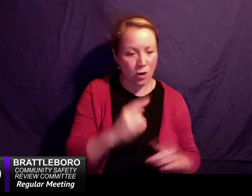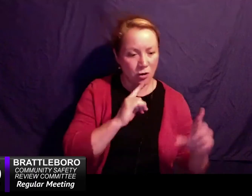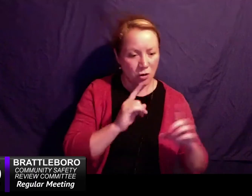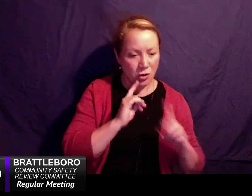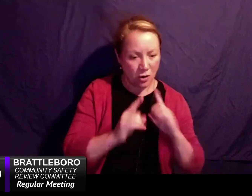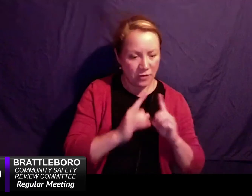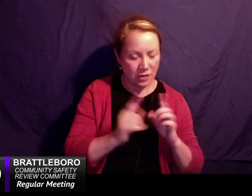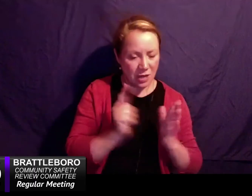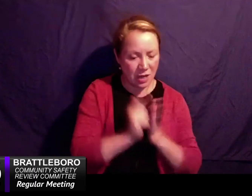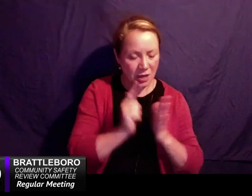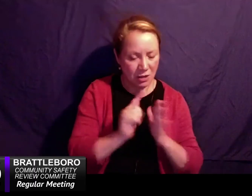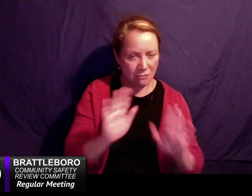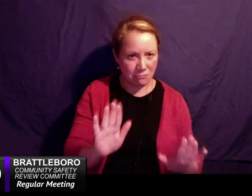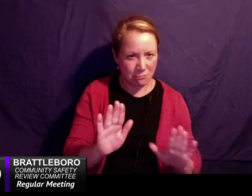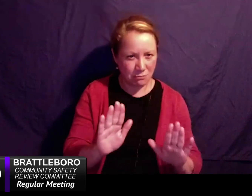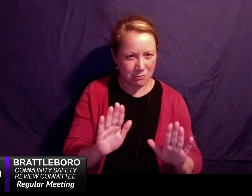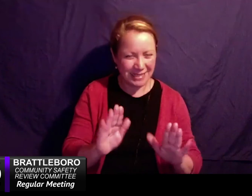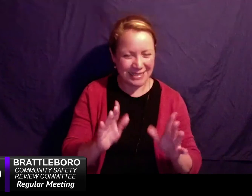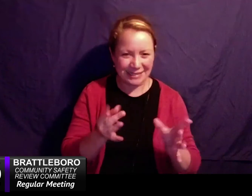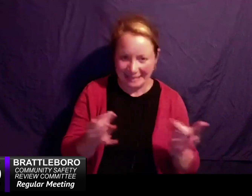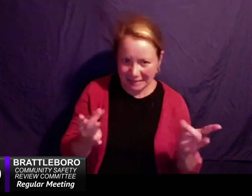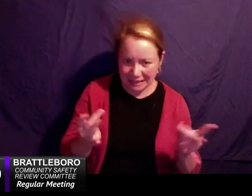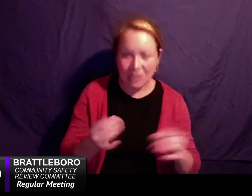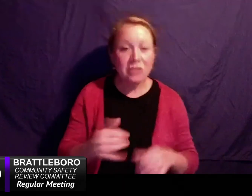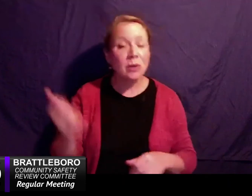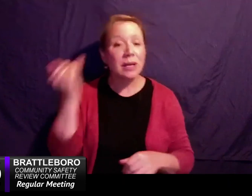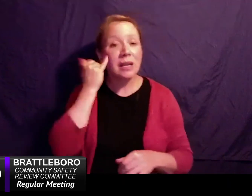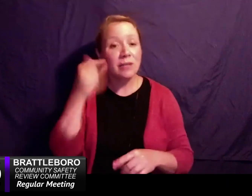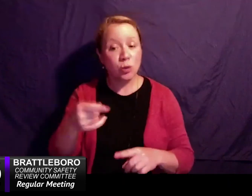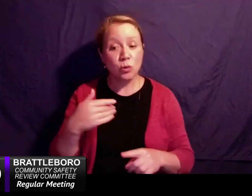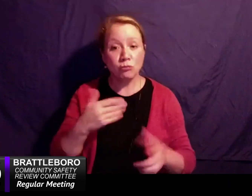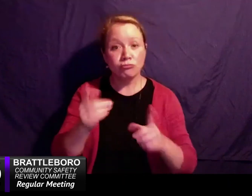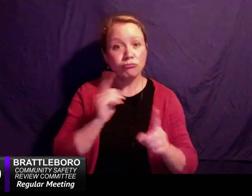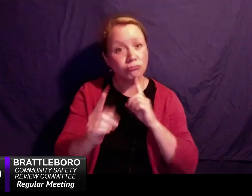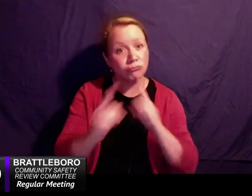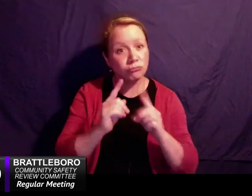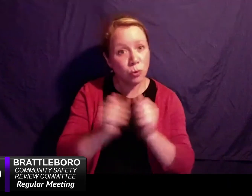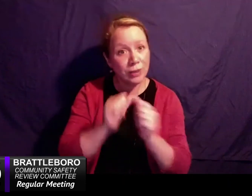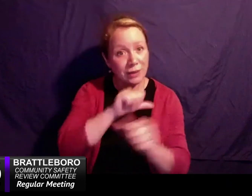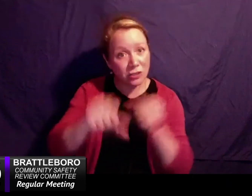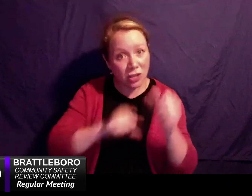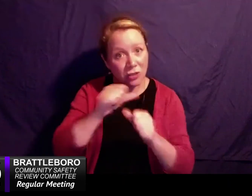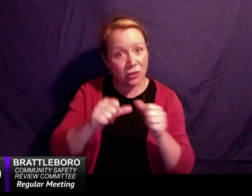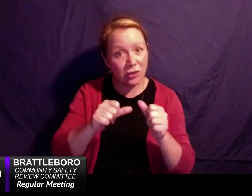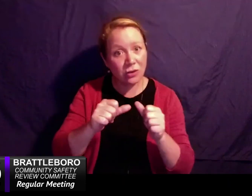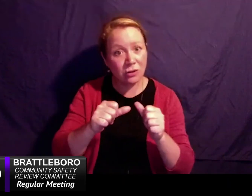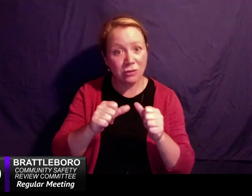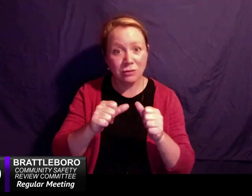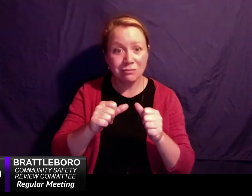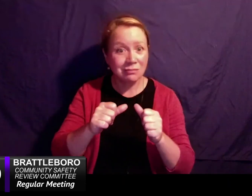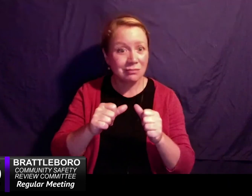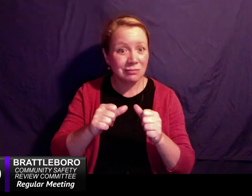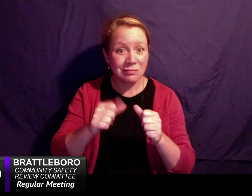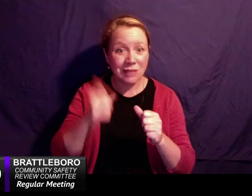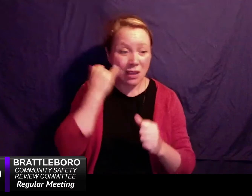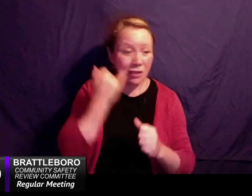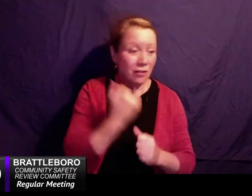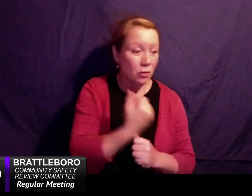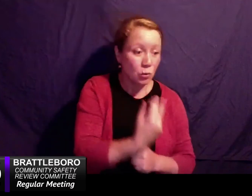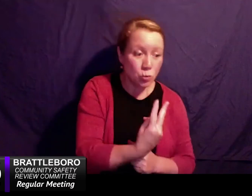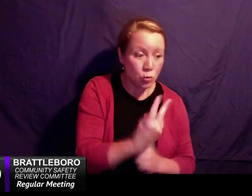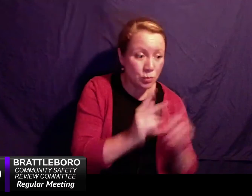to, as you do have interaction with one another in groups of 2 or